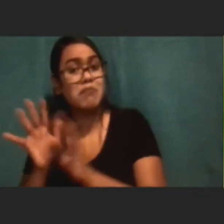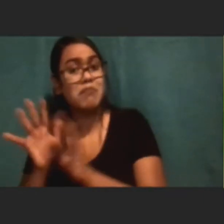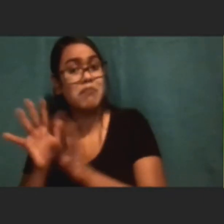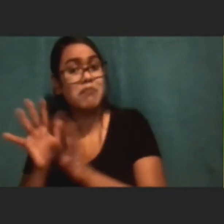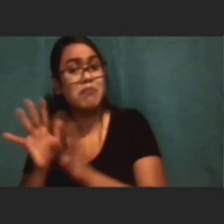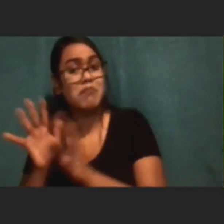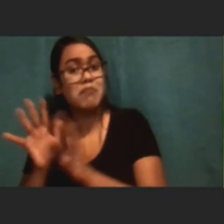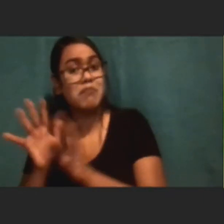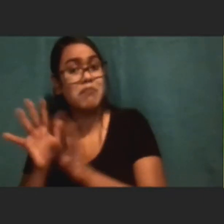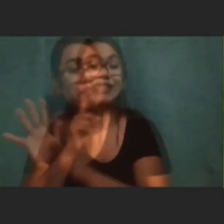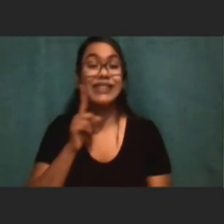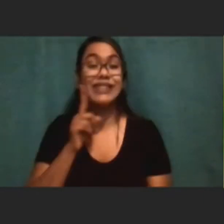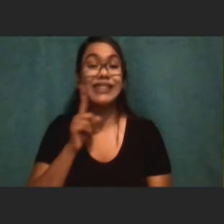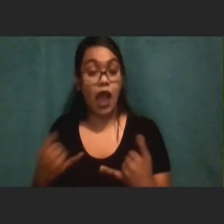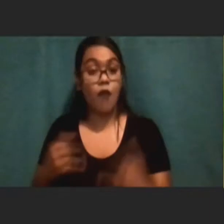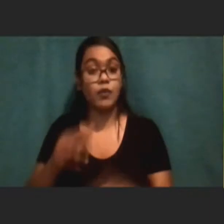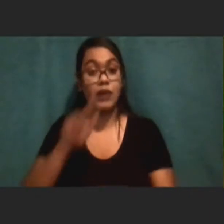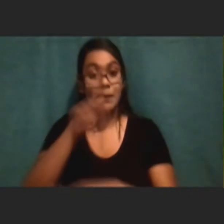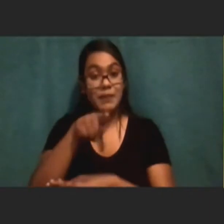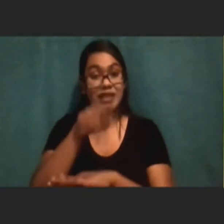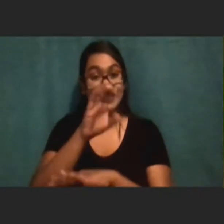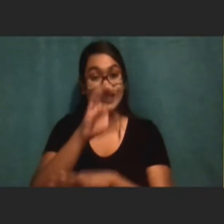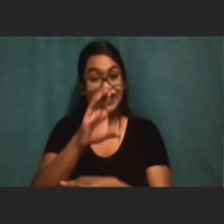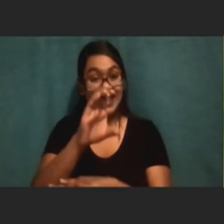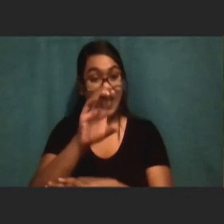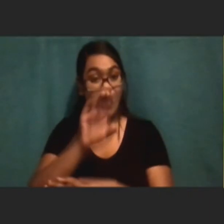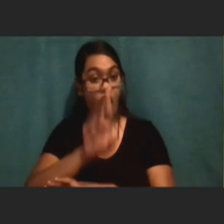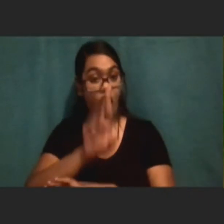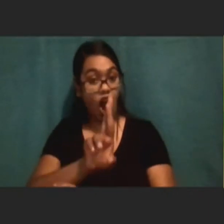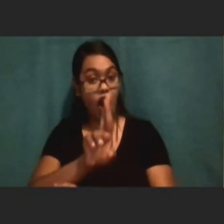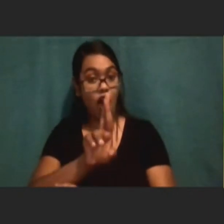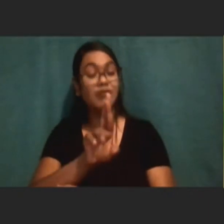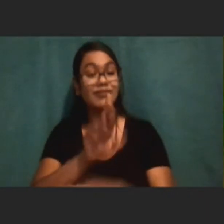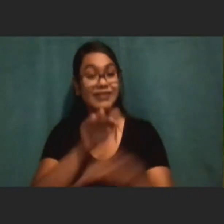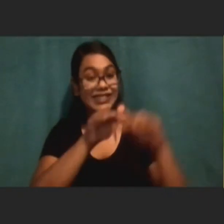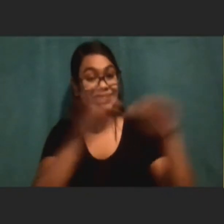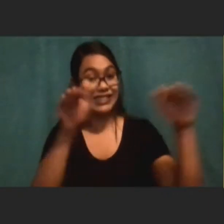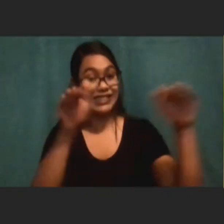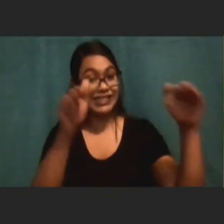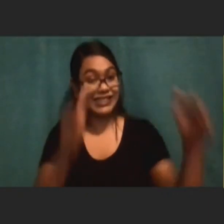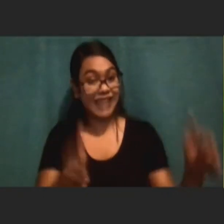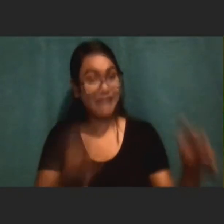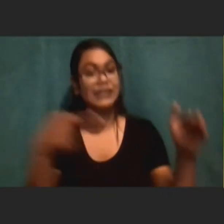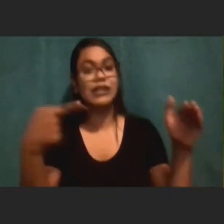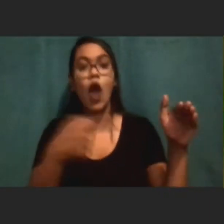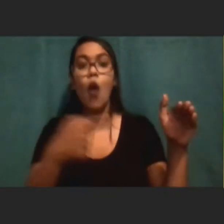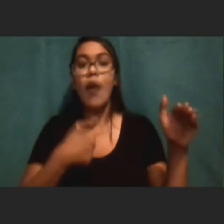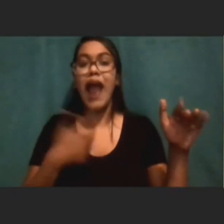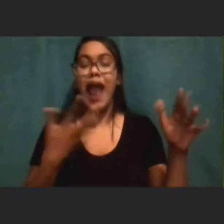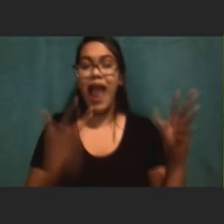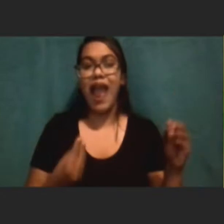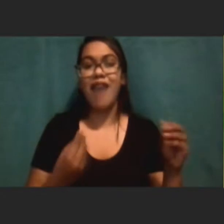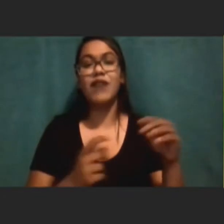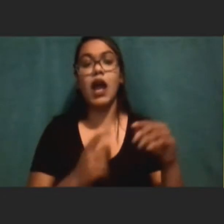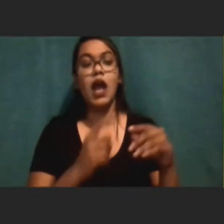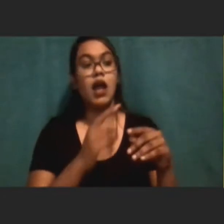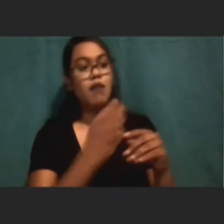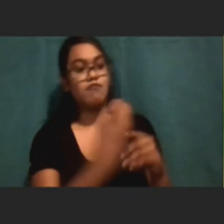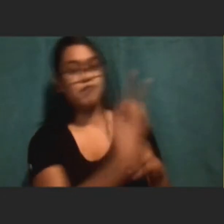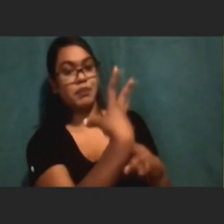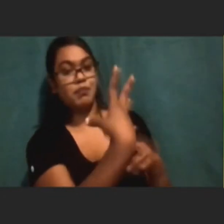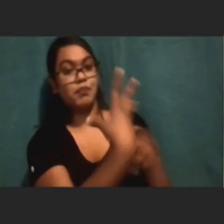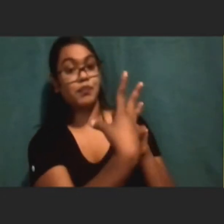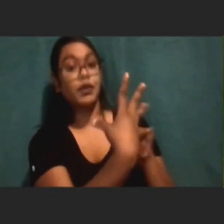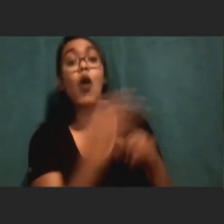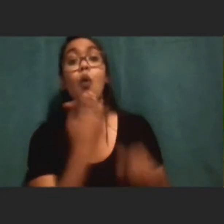is, because on the PCR test, there's a signal that you can pick up on patients who have the new variant. We can